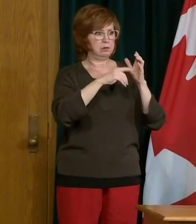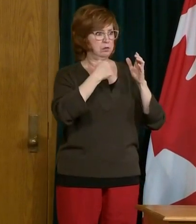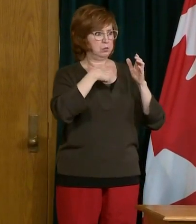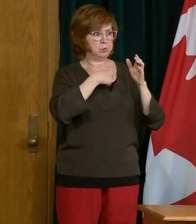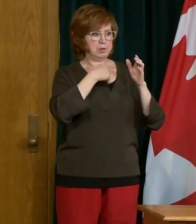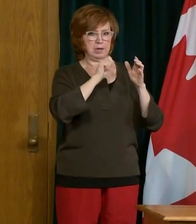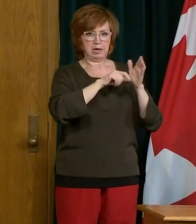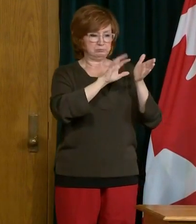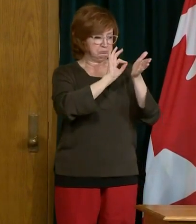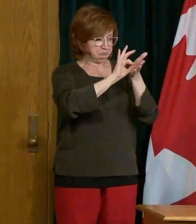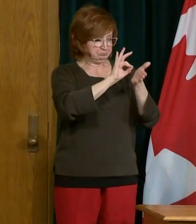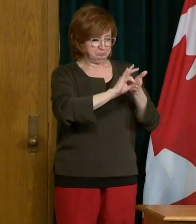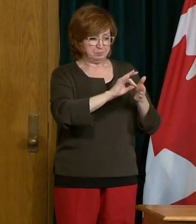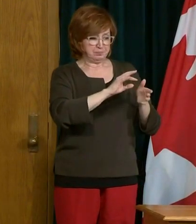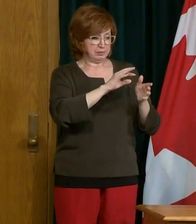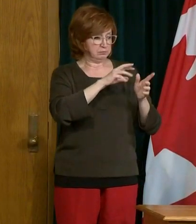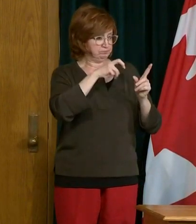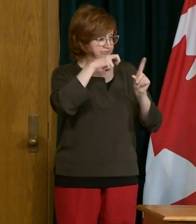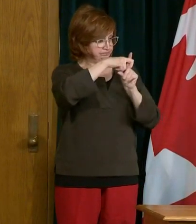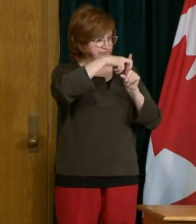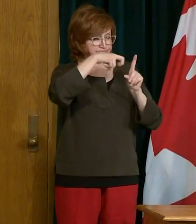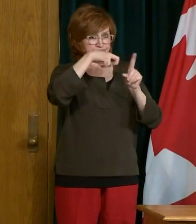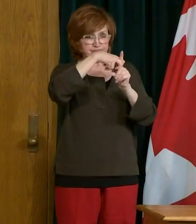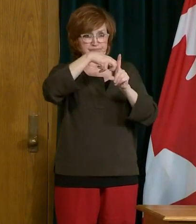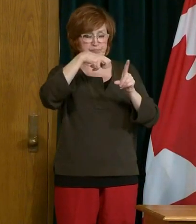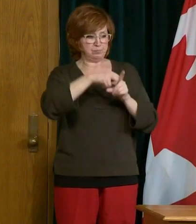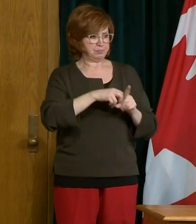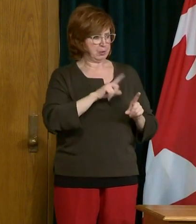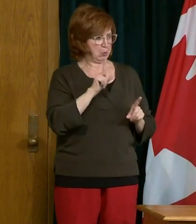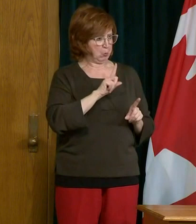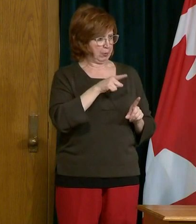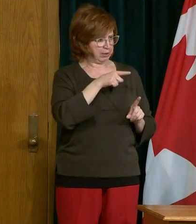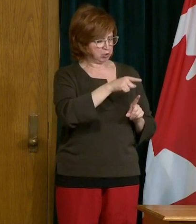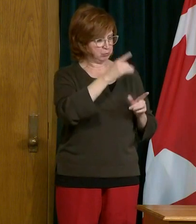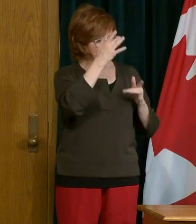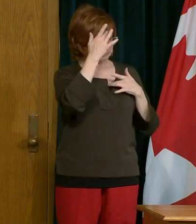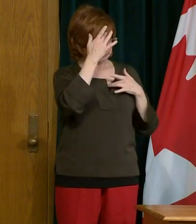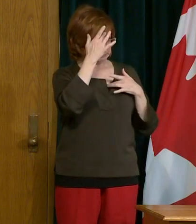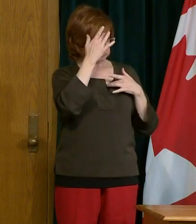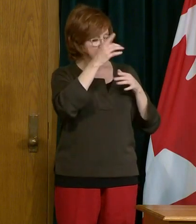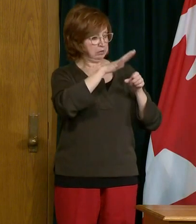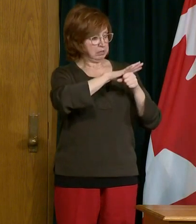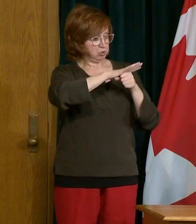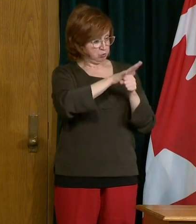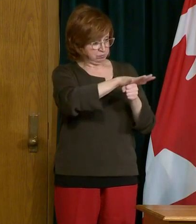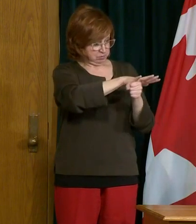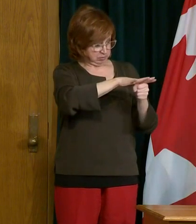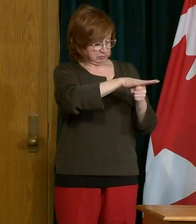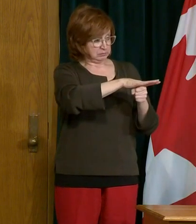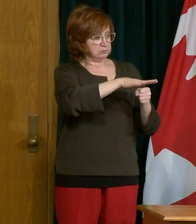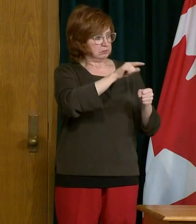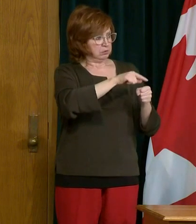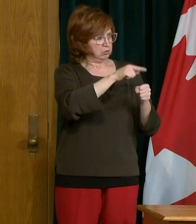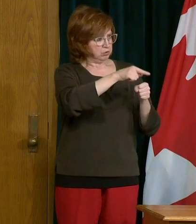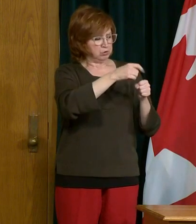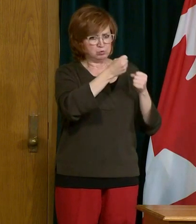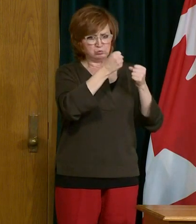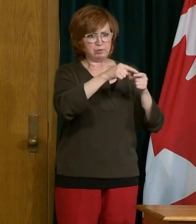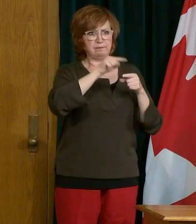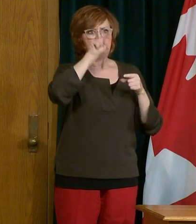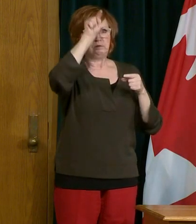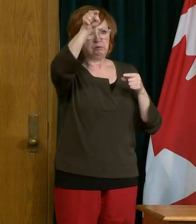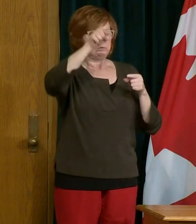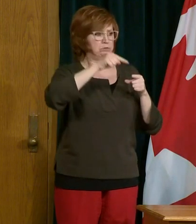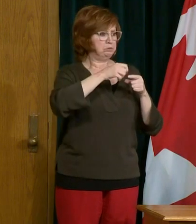tracking the current kind of location of those individuals who have been in outbreak zones. But it doesn't seem like the